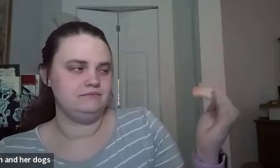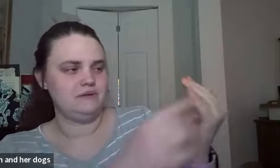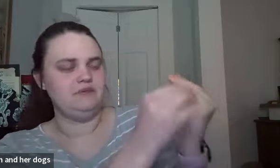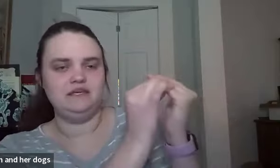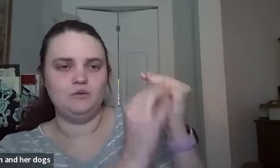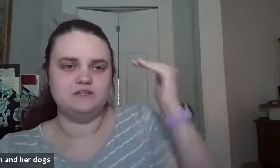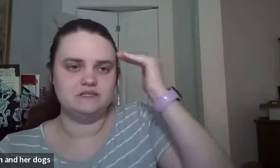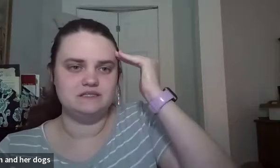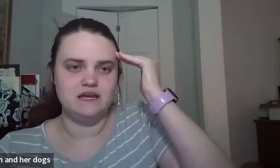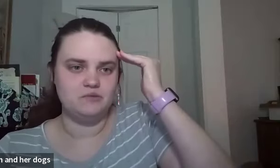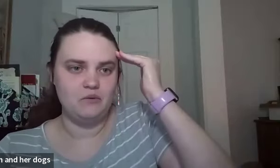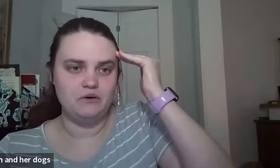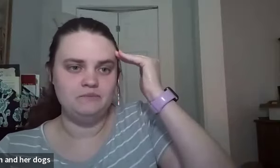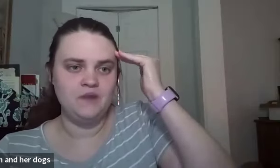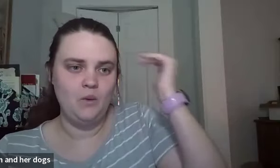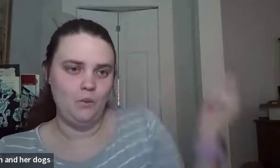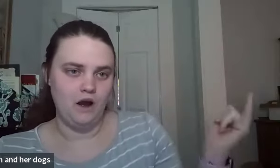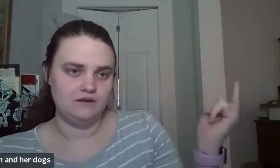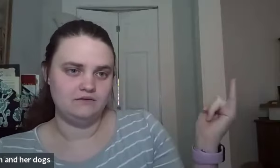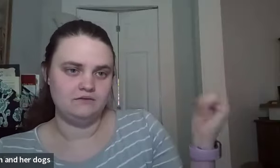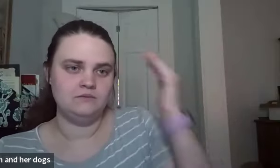My pinky always wants to stay up with that one. Y.